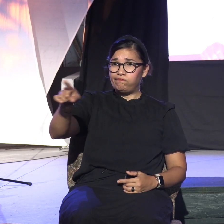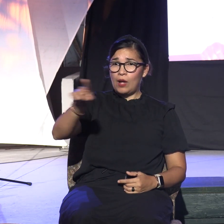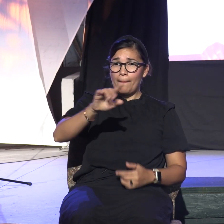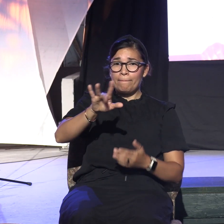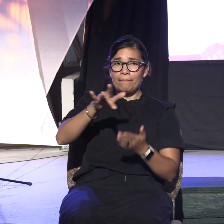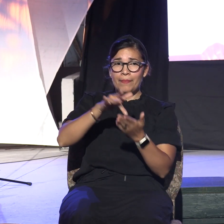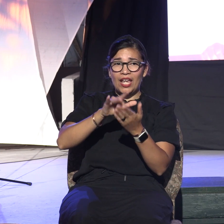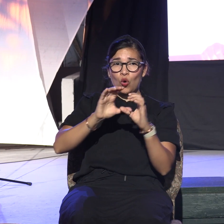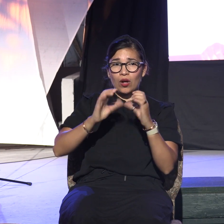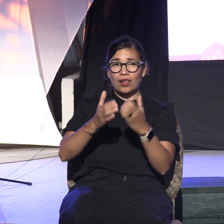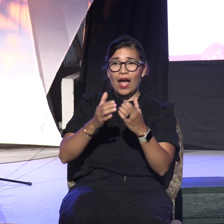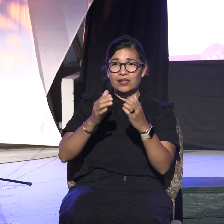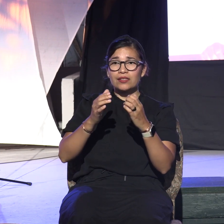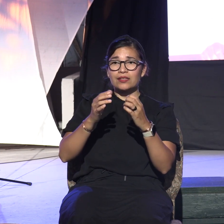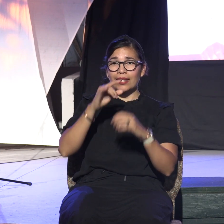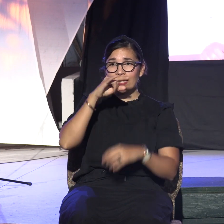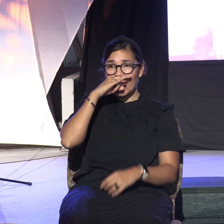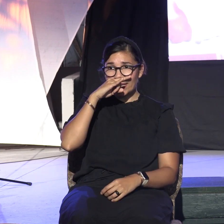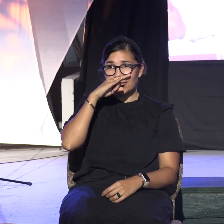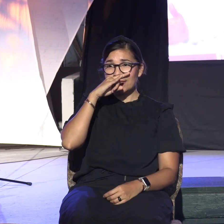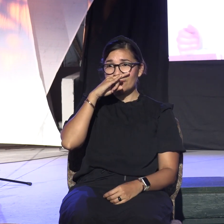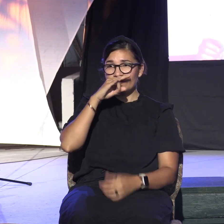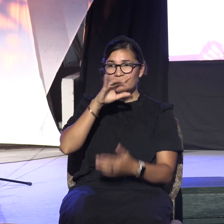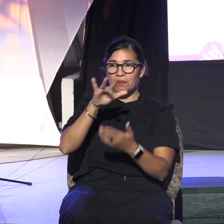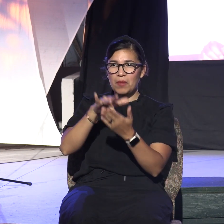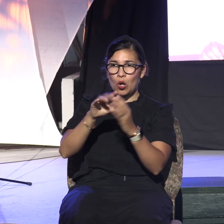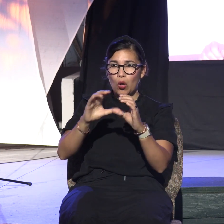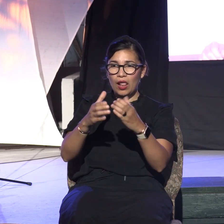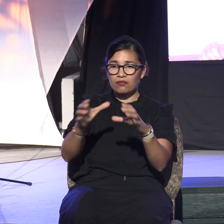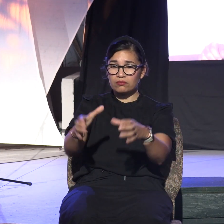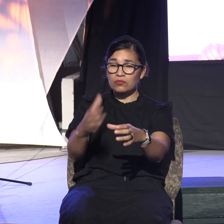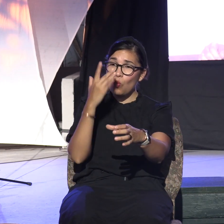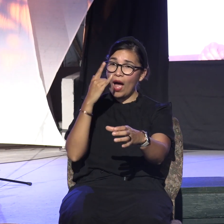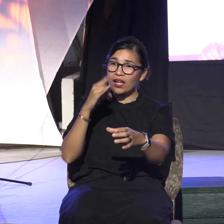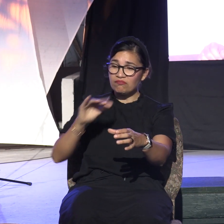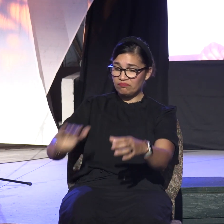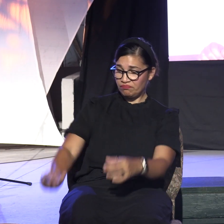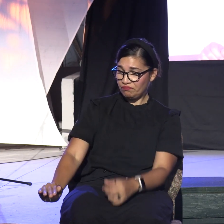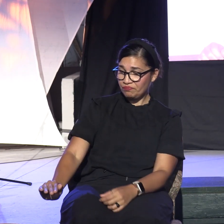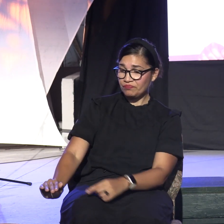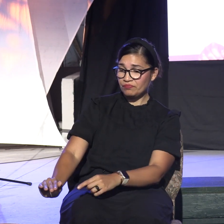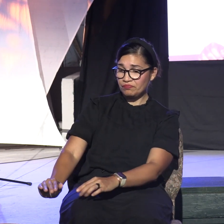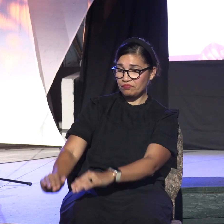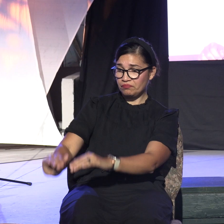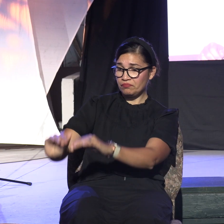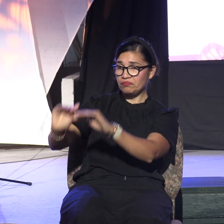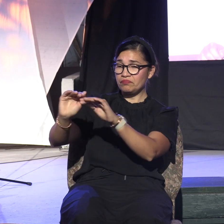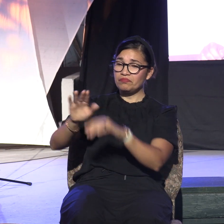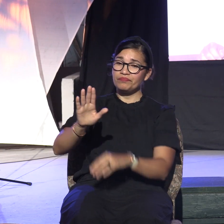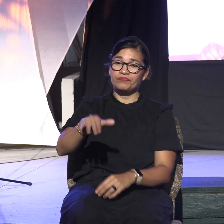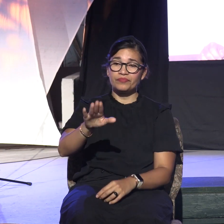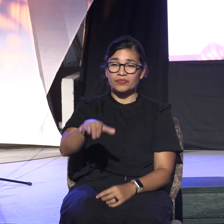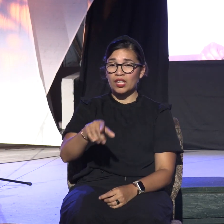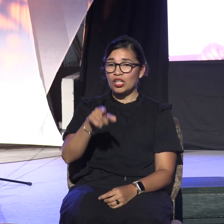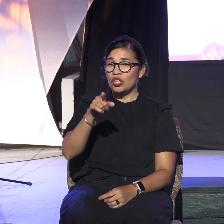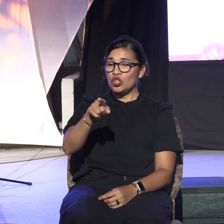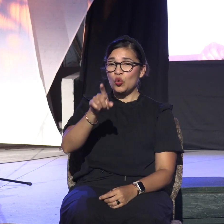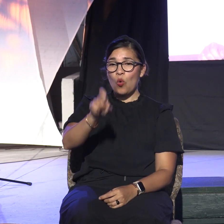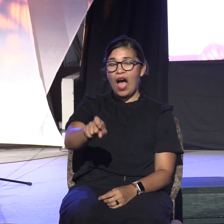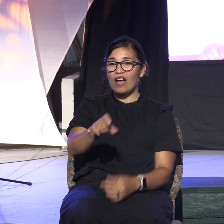of individual gratification and success, requiring above-average brains and above-average looks. There's no sense